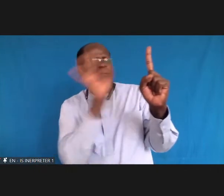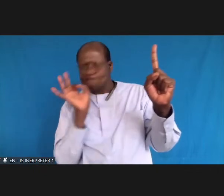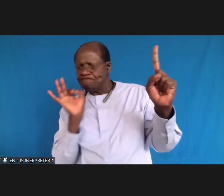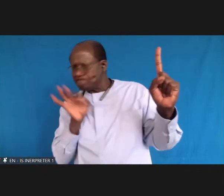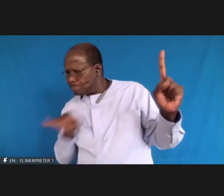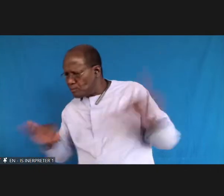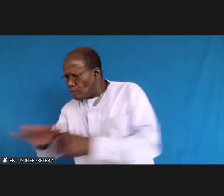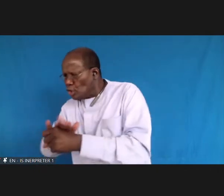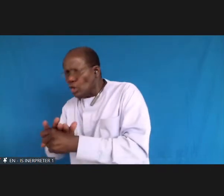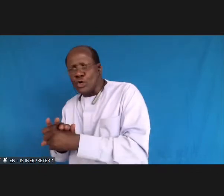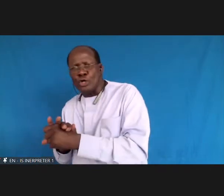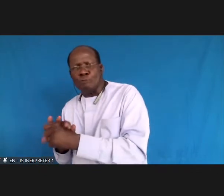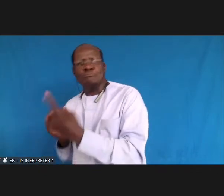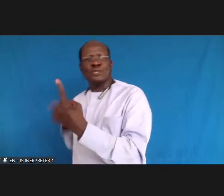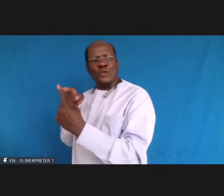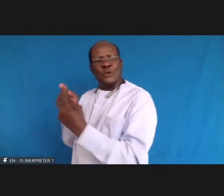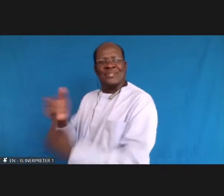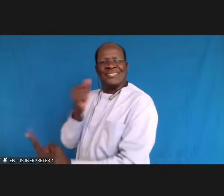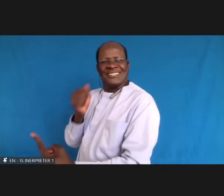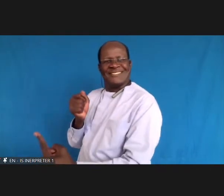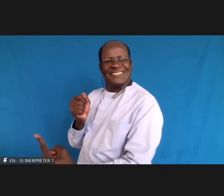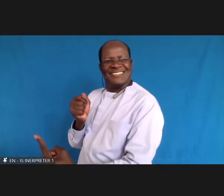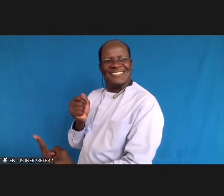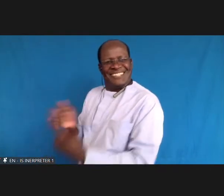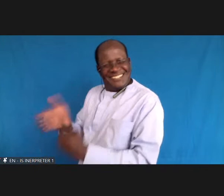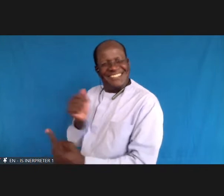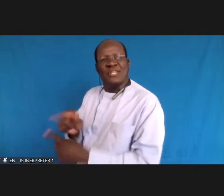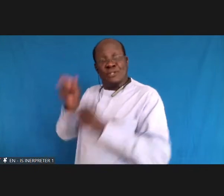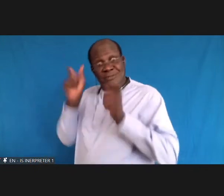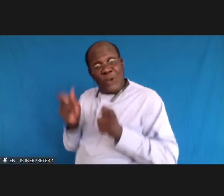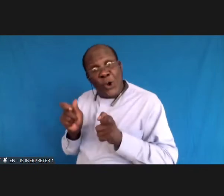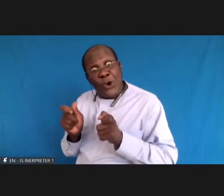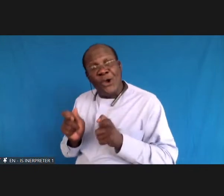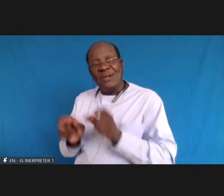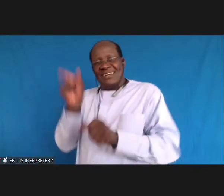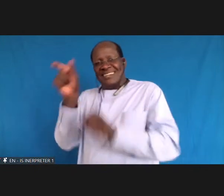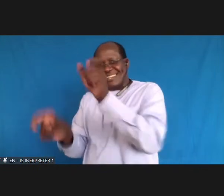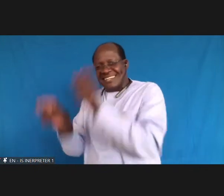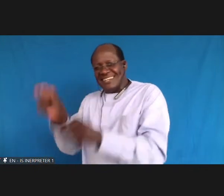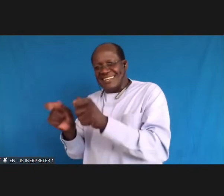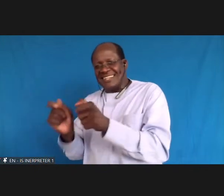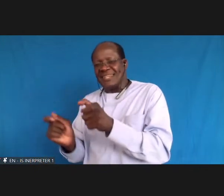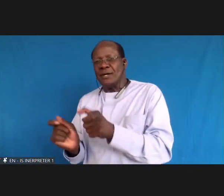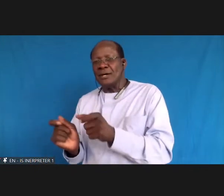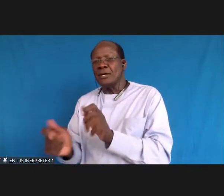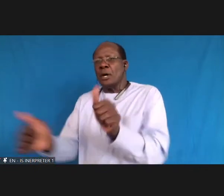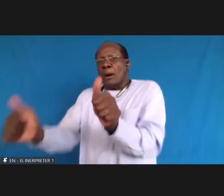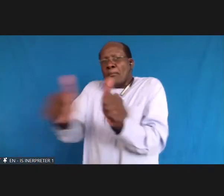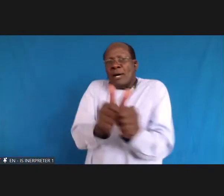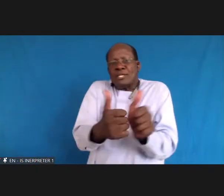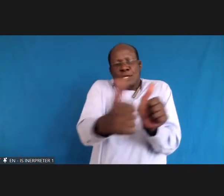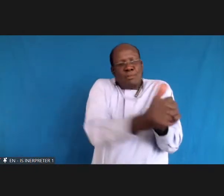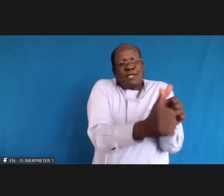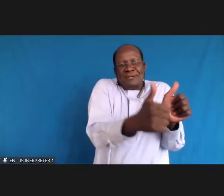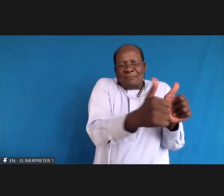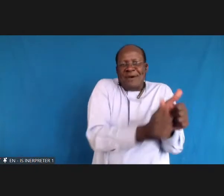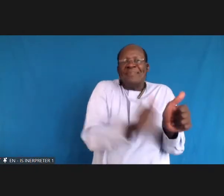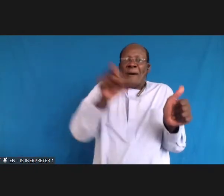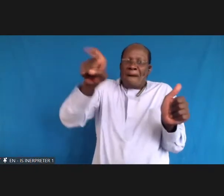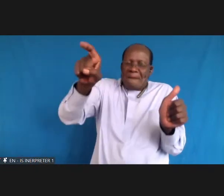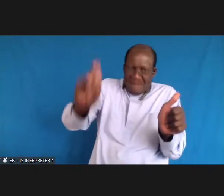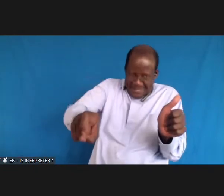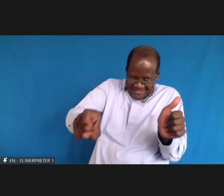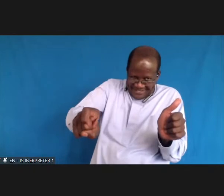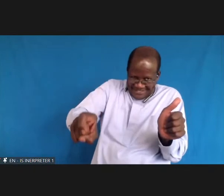and partnership is very much important also. We should encourage public partnership,